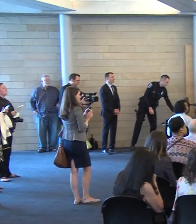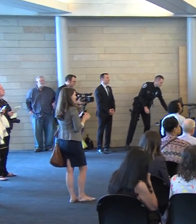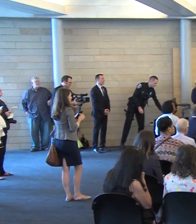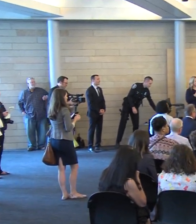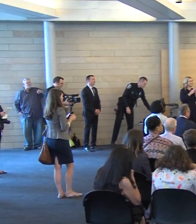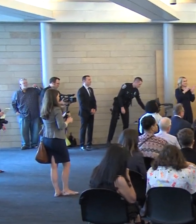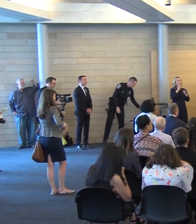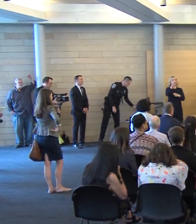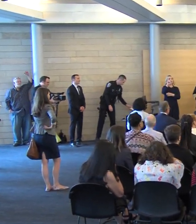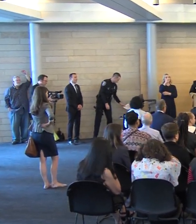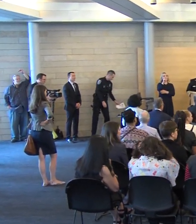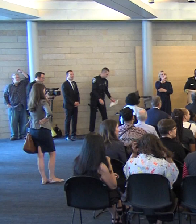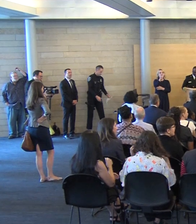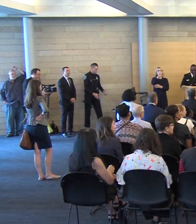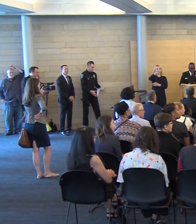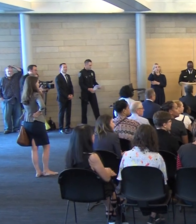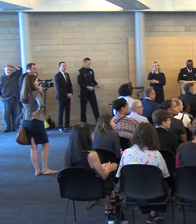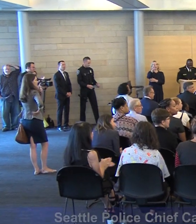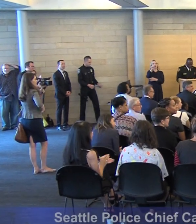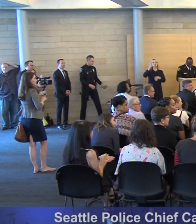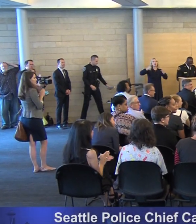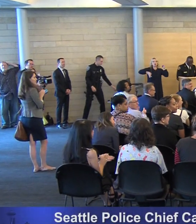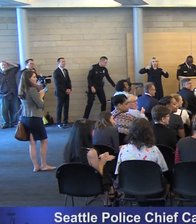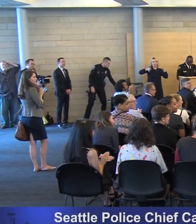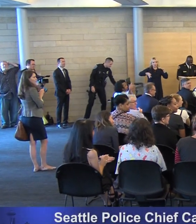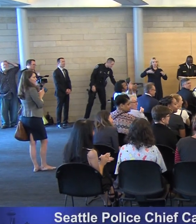Judge Richard Jones, Judge Jones.